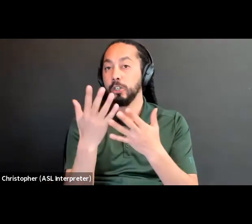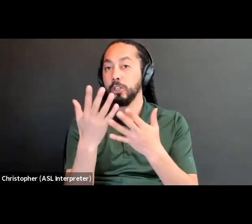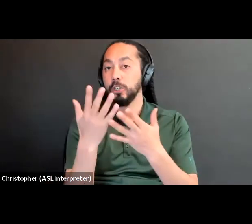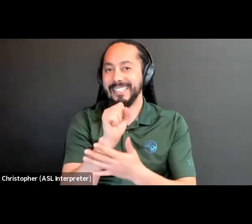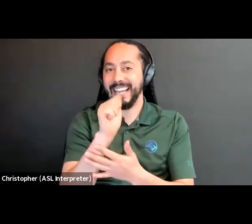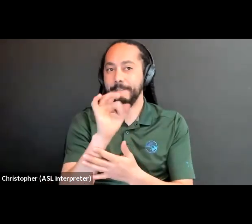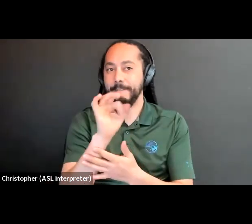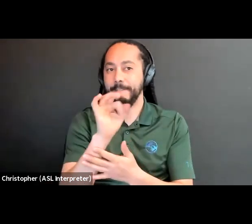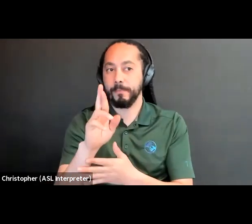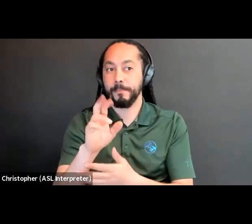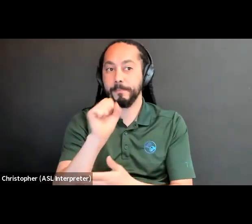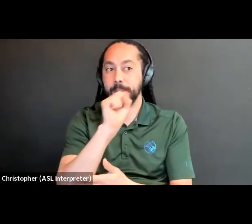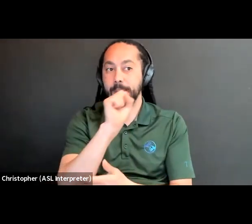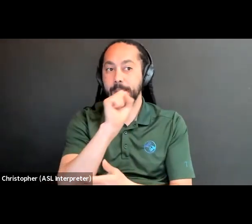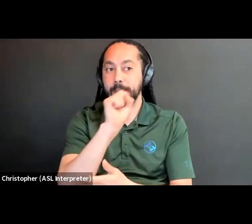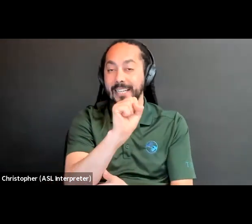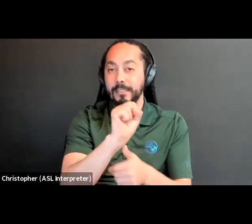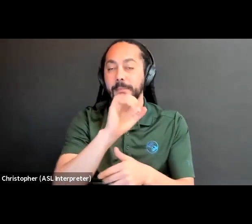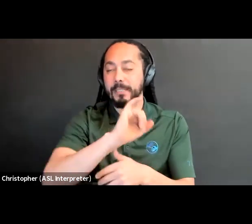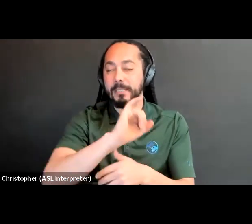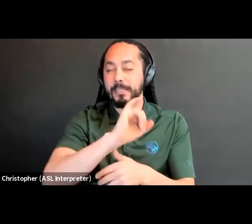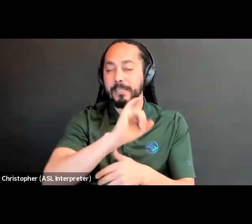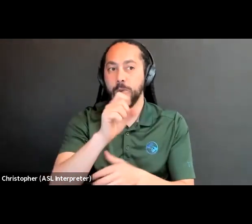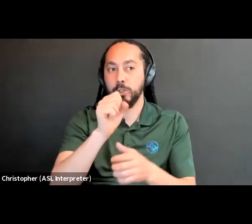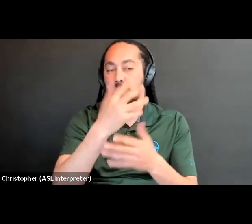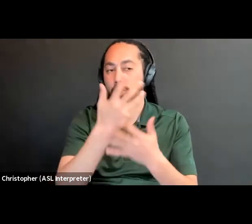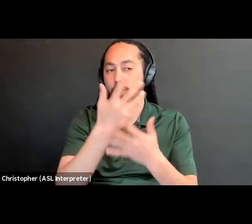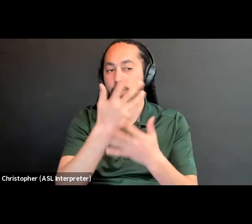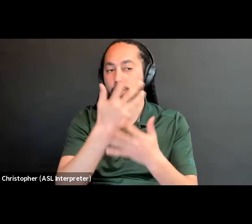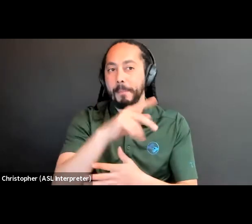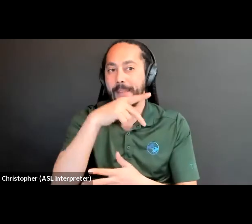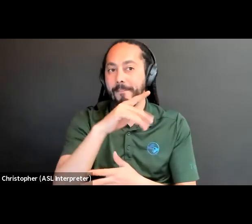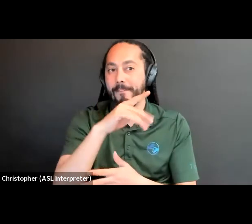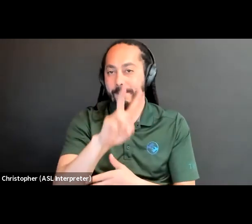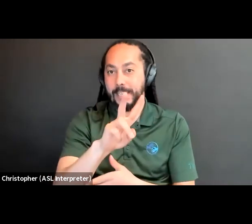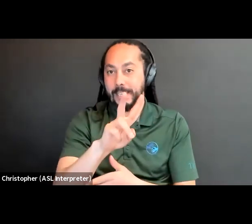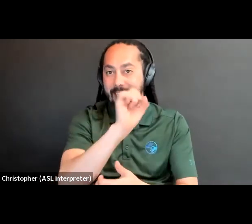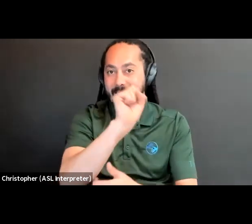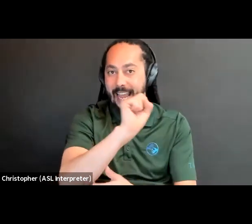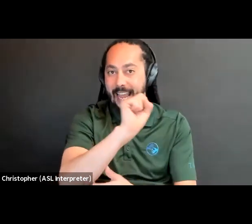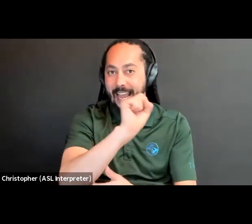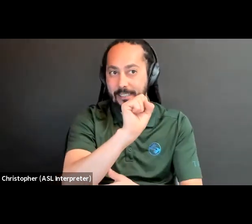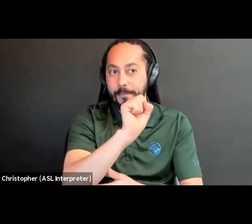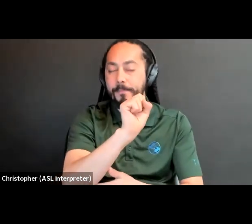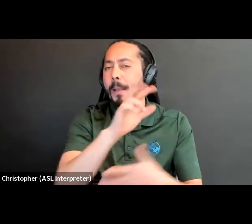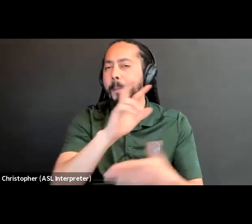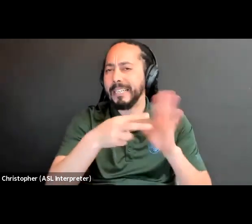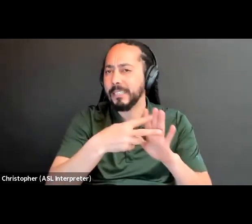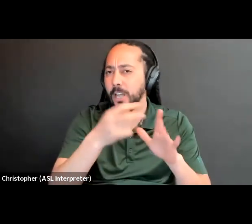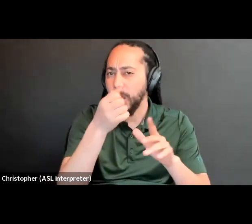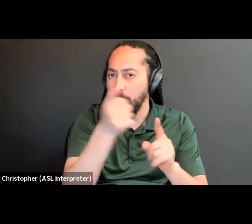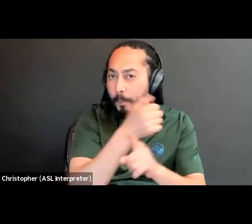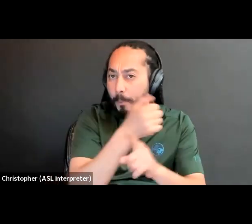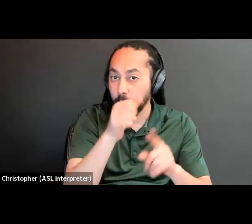Screen for Intimate Partner Violence. And that basically is just asking the question, is abuse an issue here? It's kind of like going